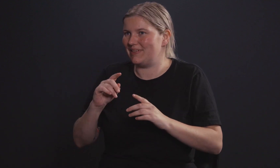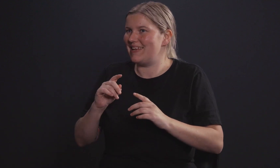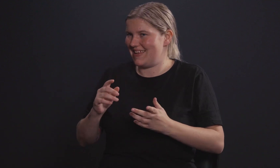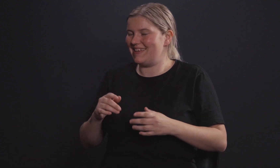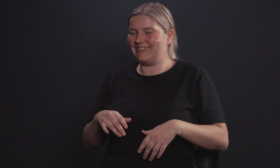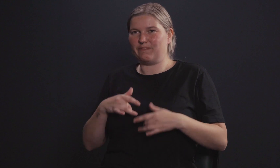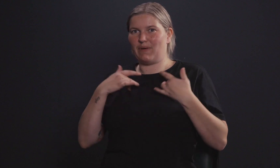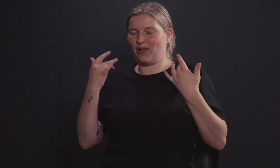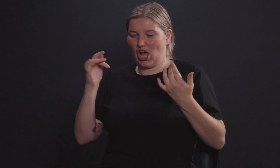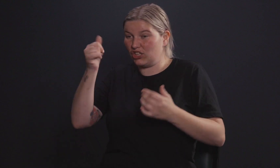that something wasn't right.